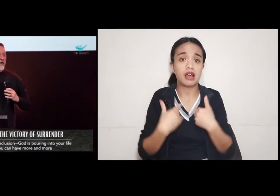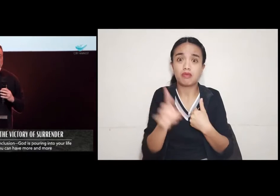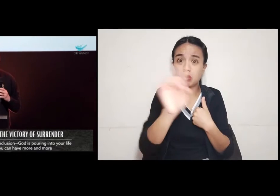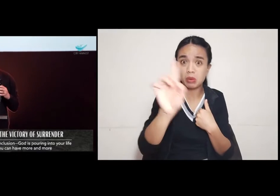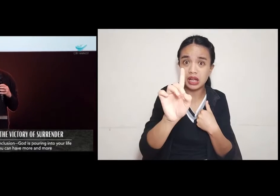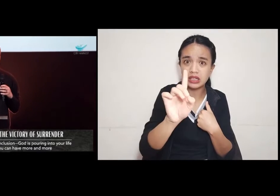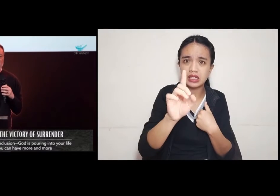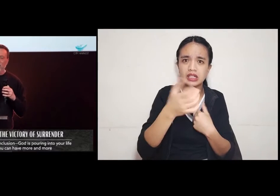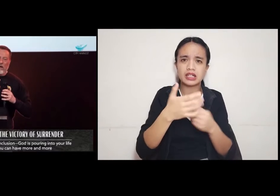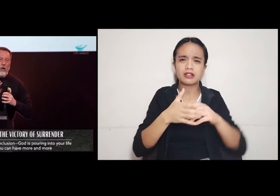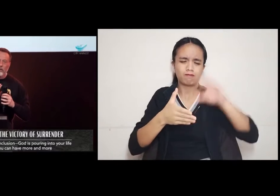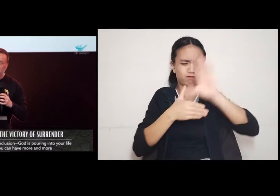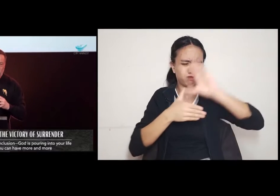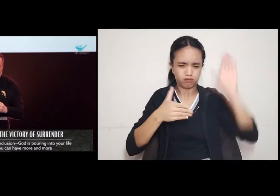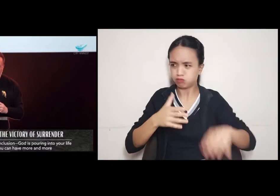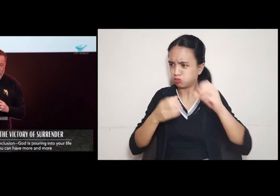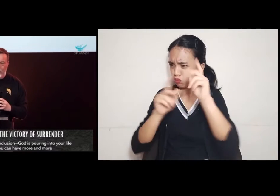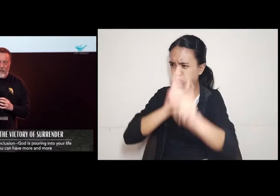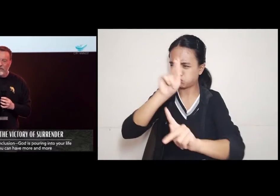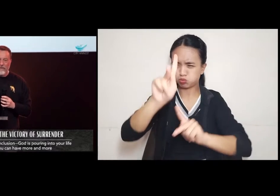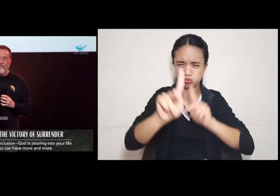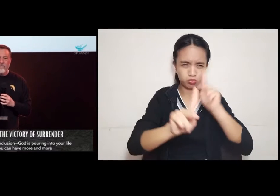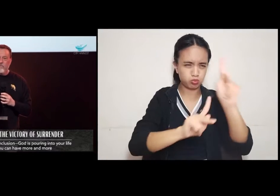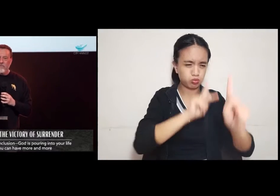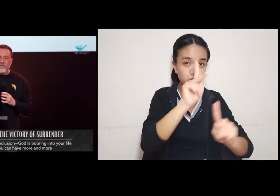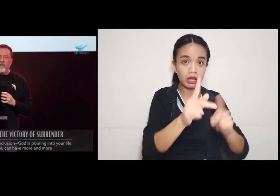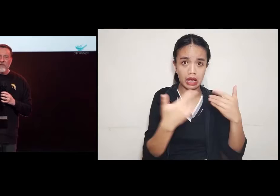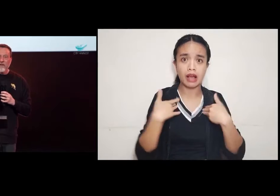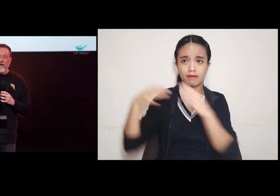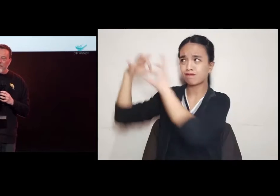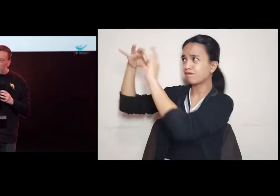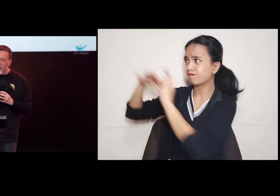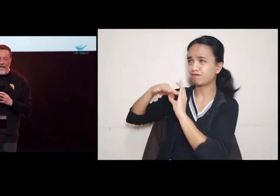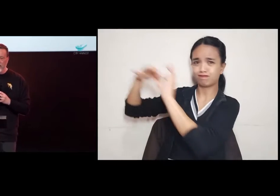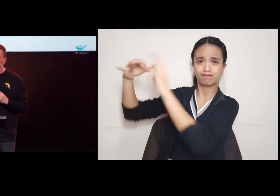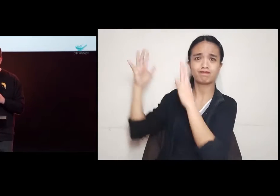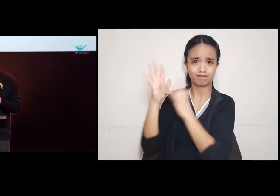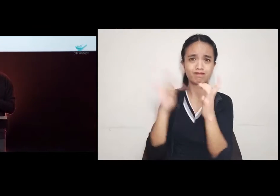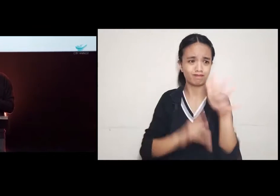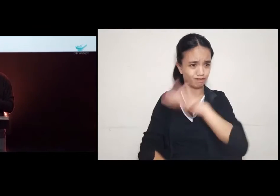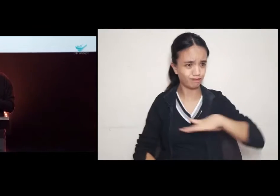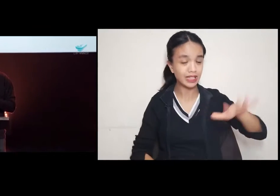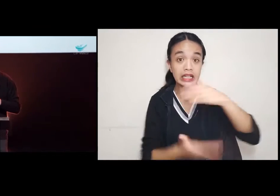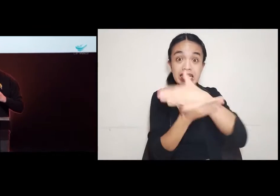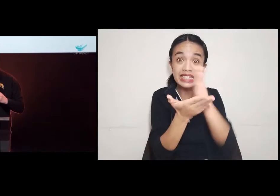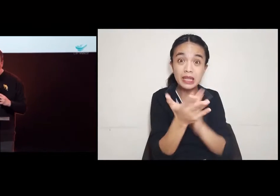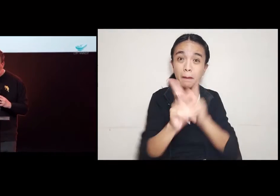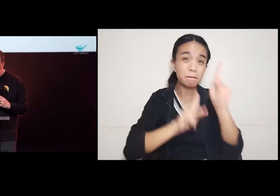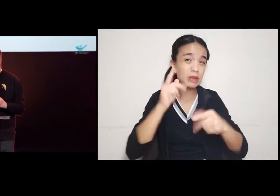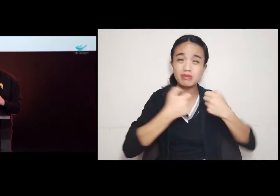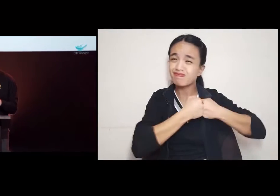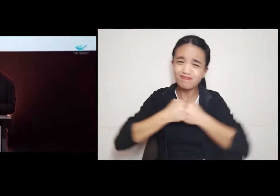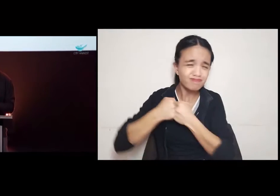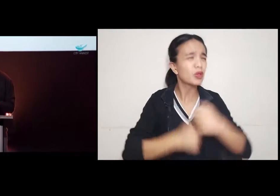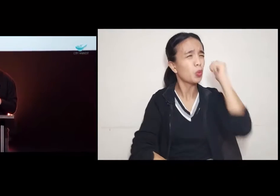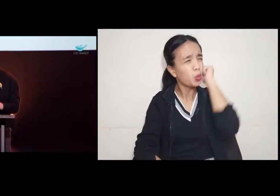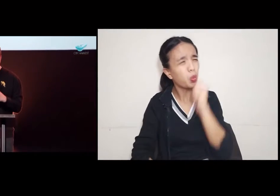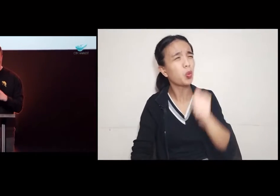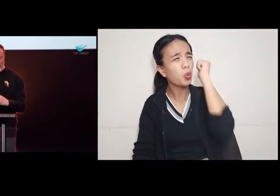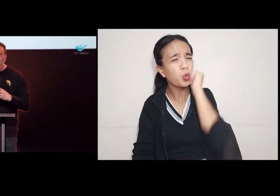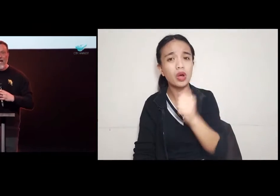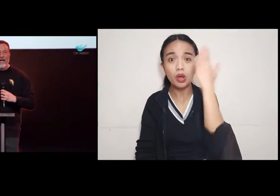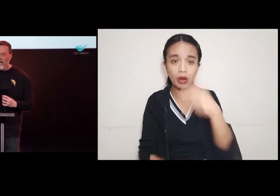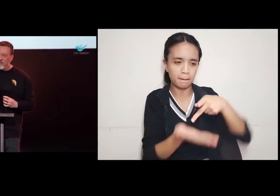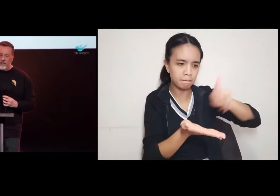and there's a whole spectrum of people who have a relationship with Jesus. And some people are struggling